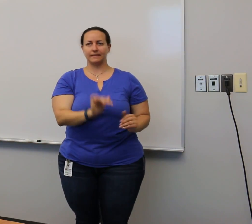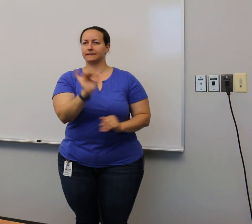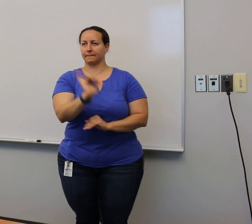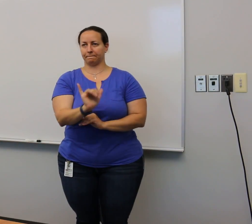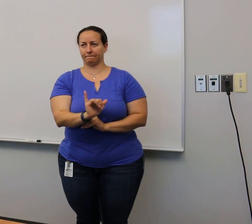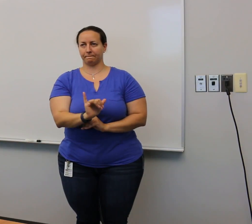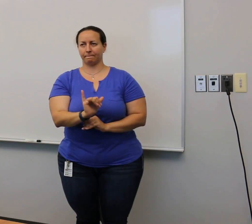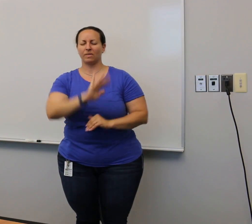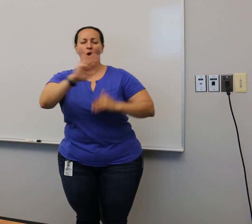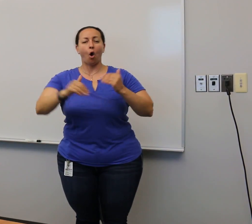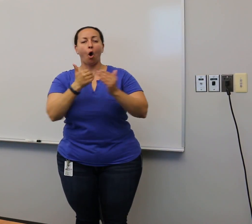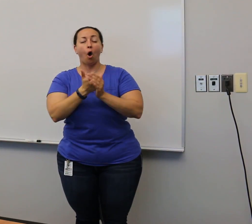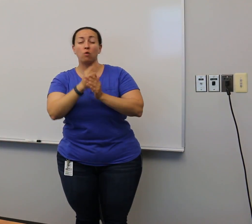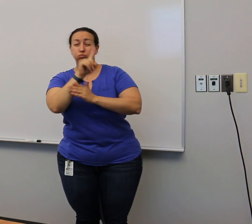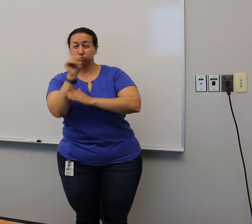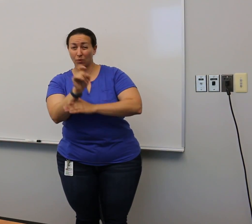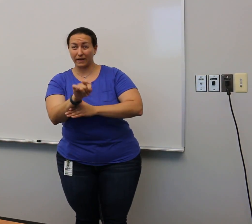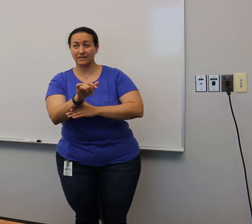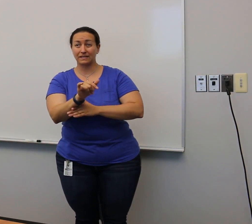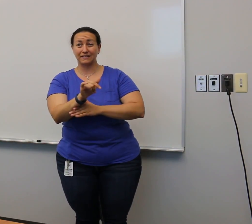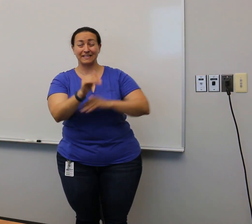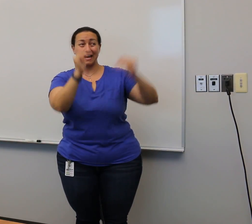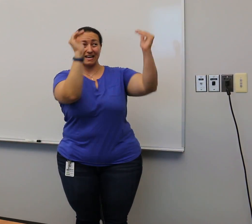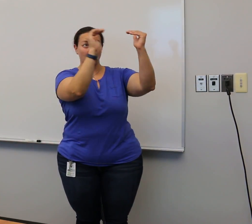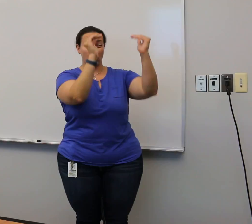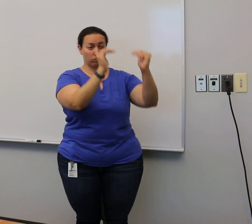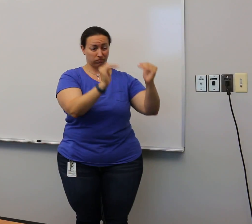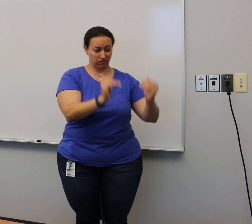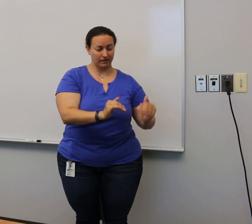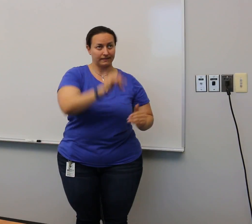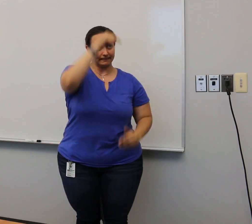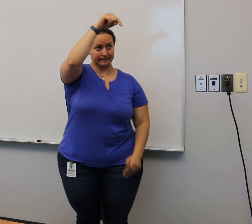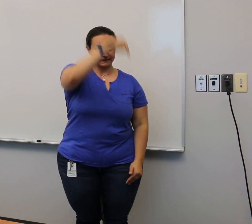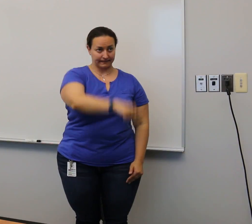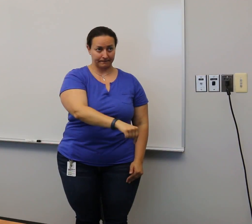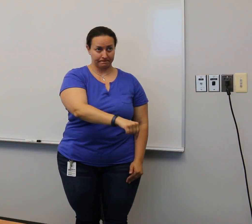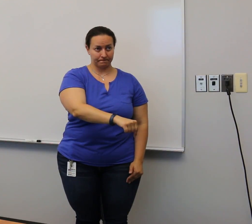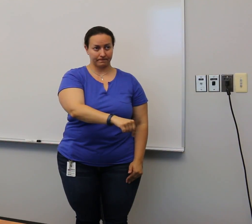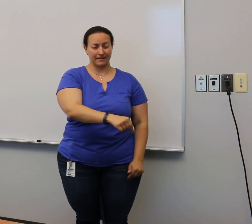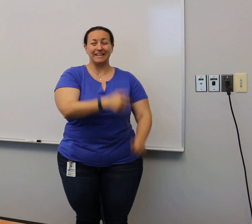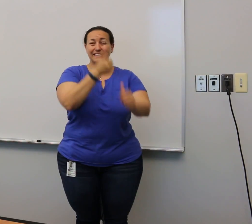questions our equal signs line up, and we only have one equal sign per line.